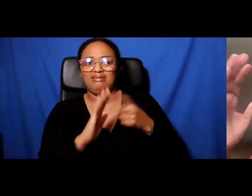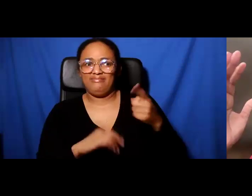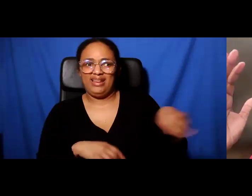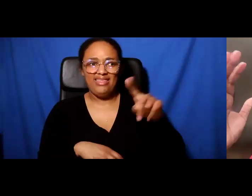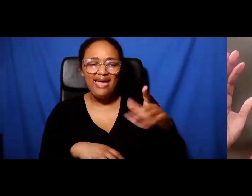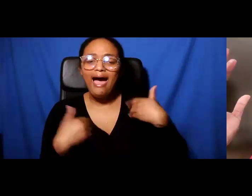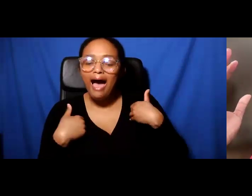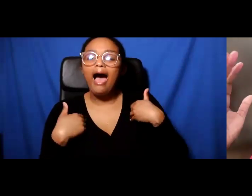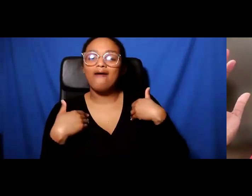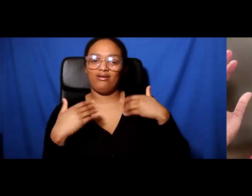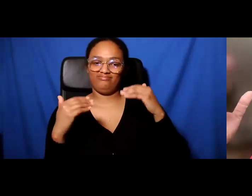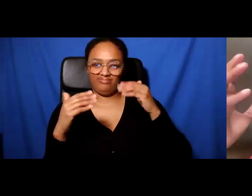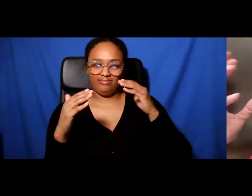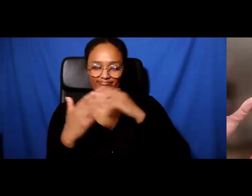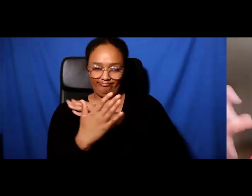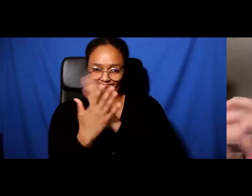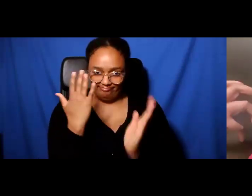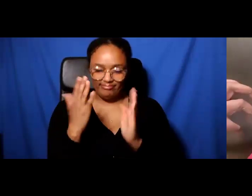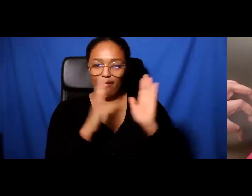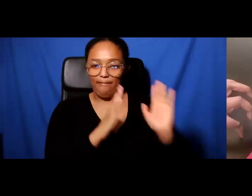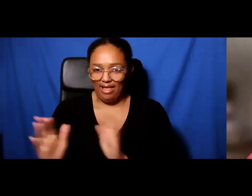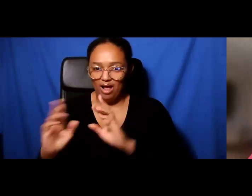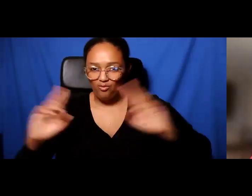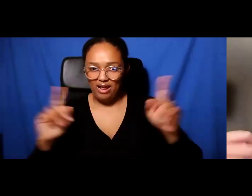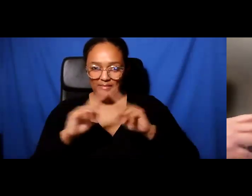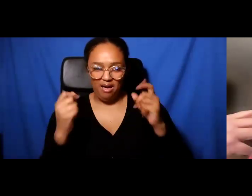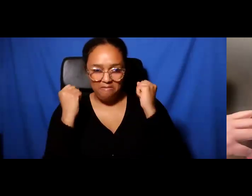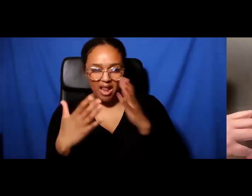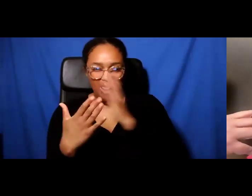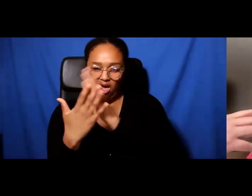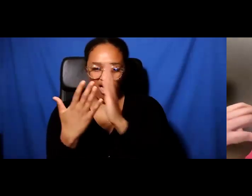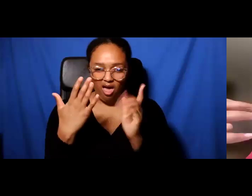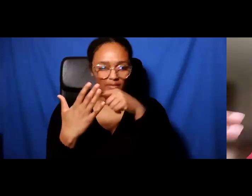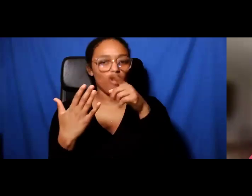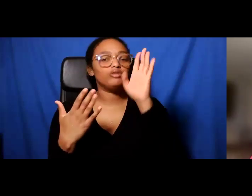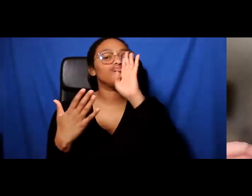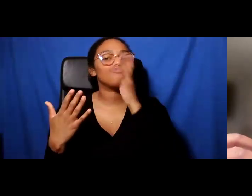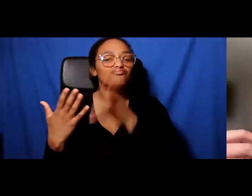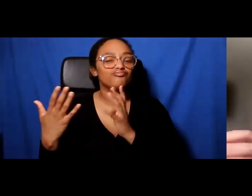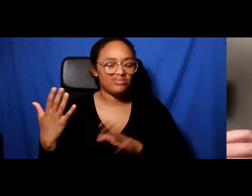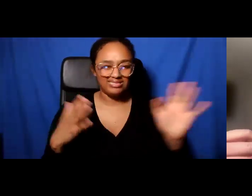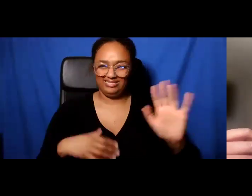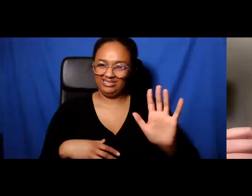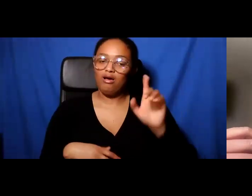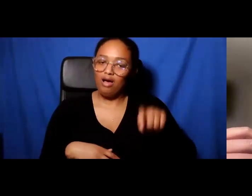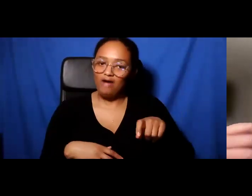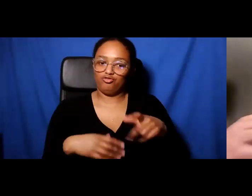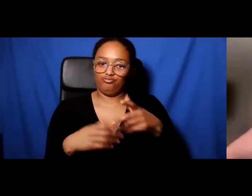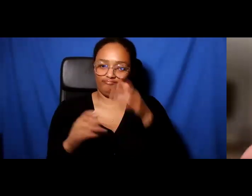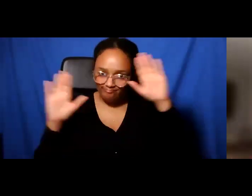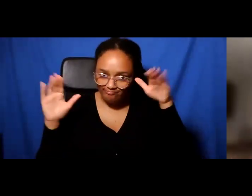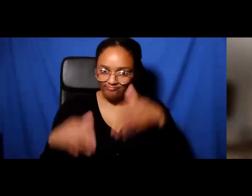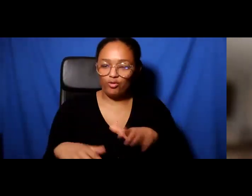I call belief formation steps. It's when you get people to understand you better and believe in the product that you're